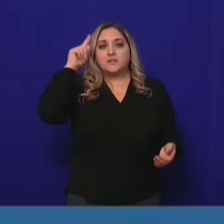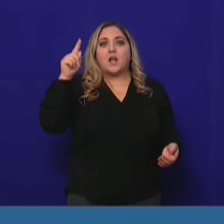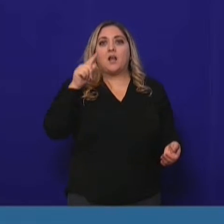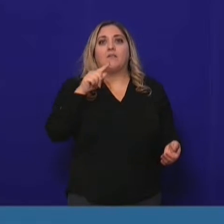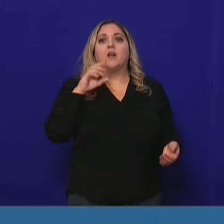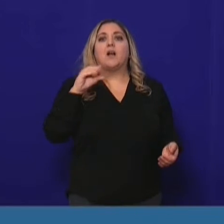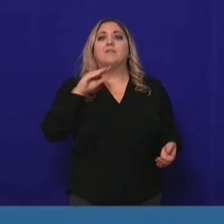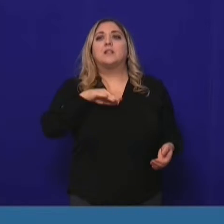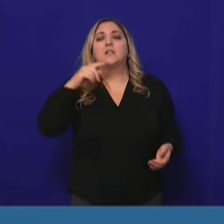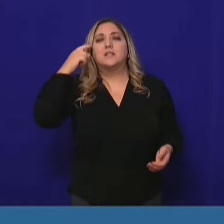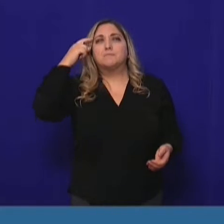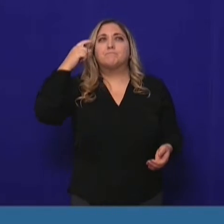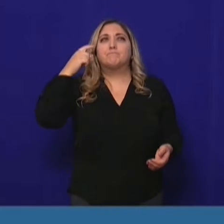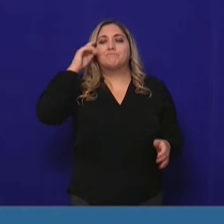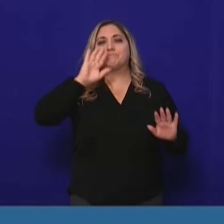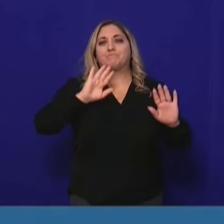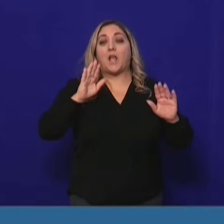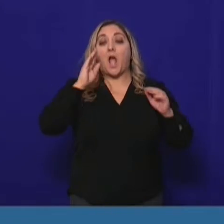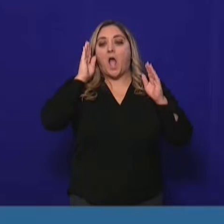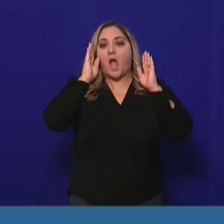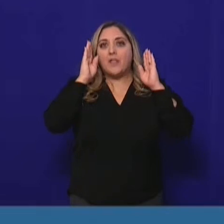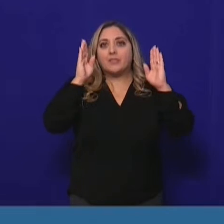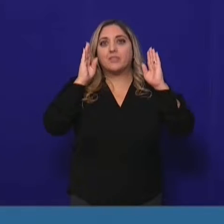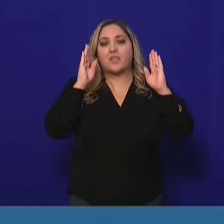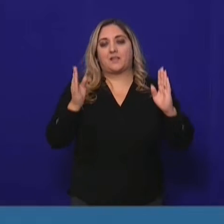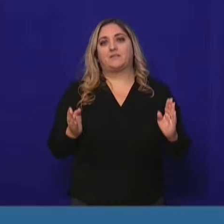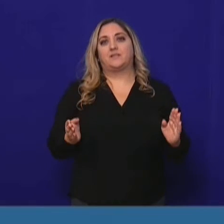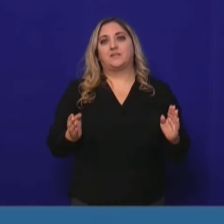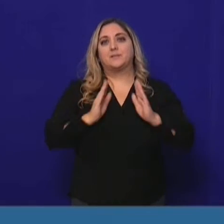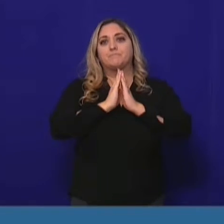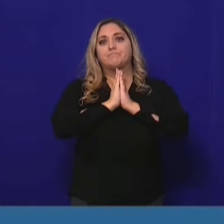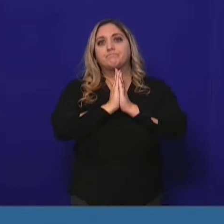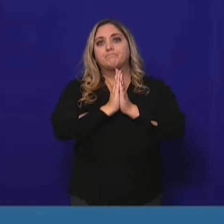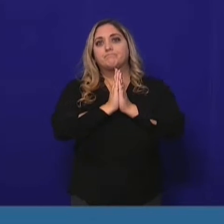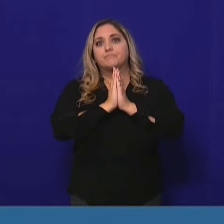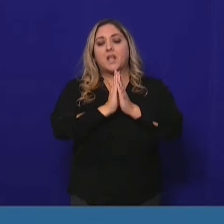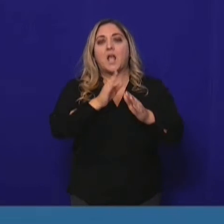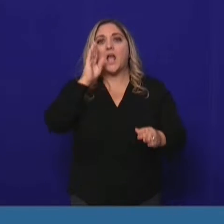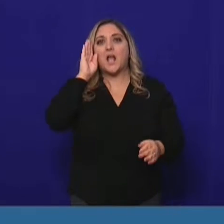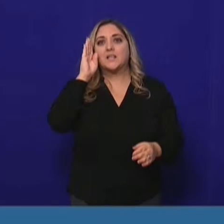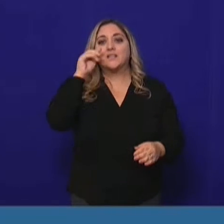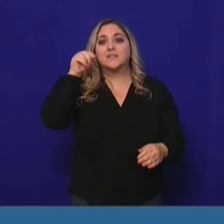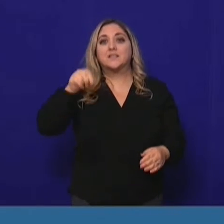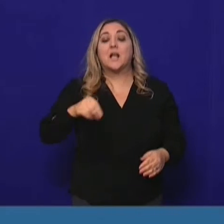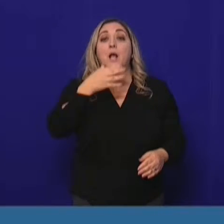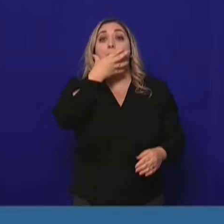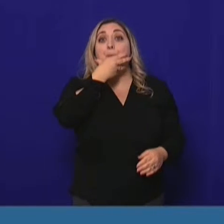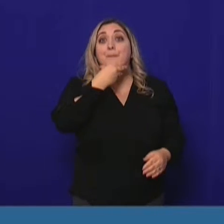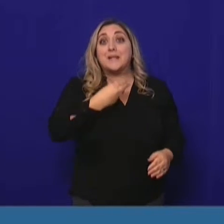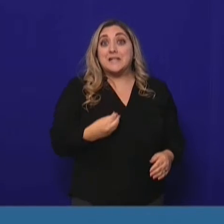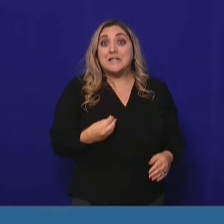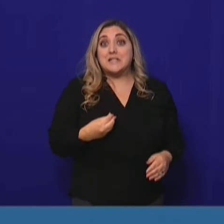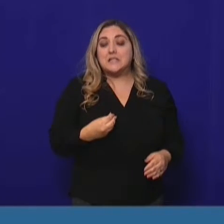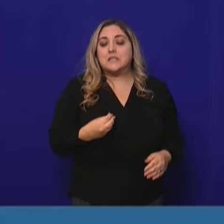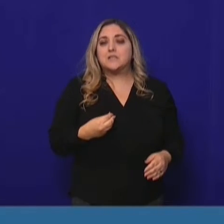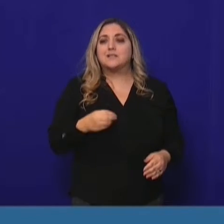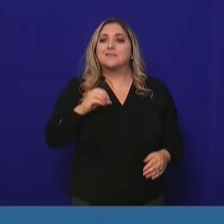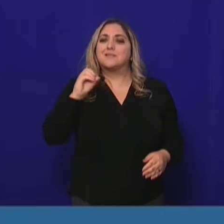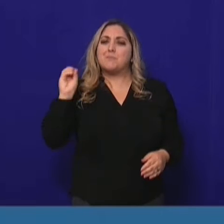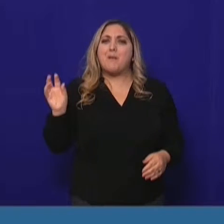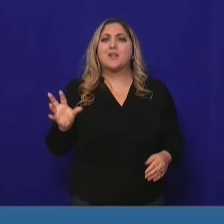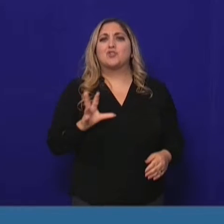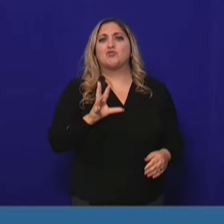ikunu qegħdin jippjanaw, però intom tippjanaw ejja noqogħdu attenti li dan il-miliet ikun miliet li aħna